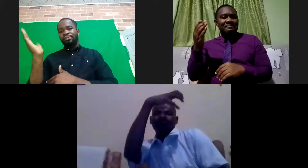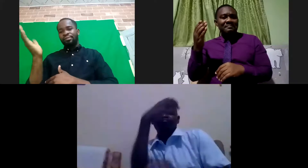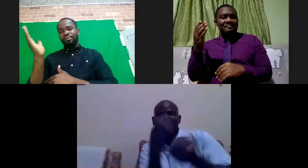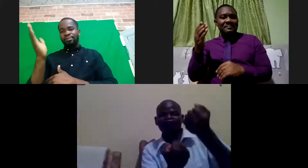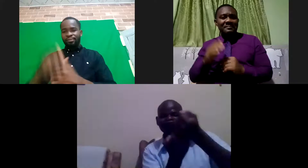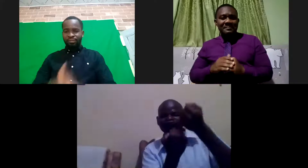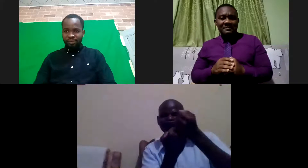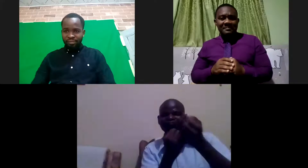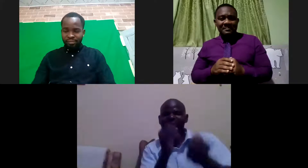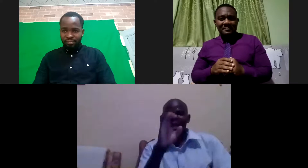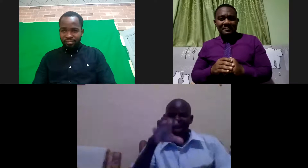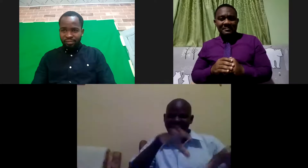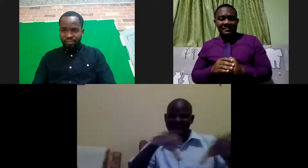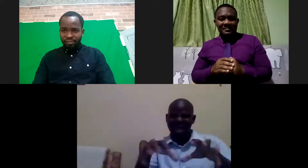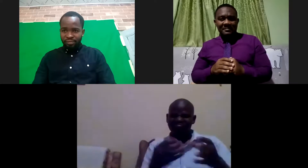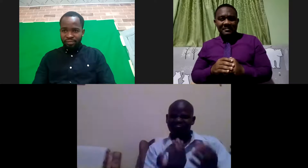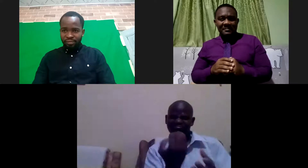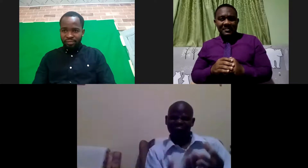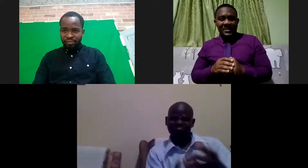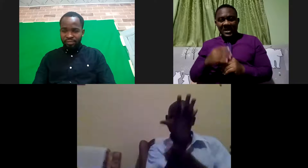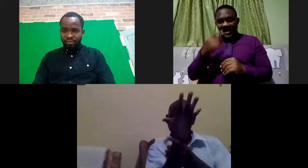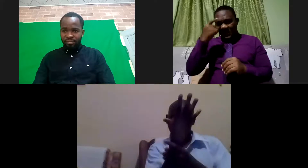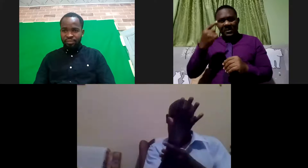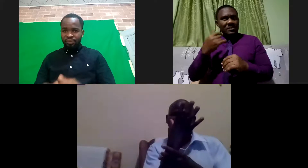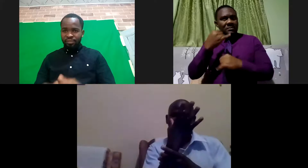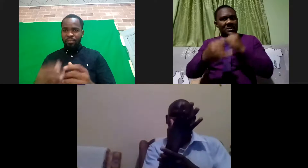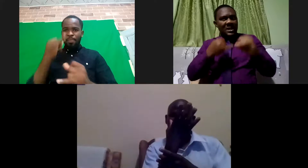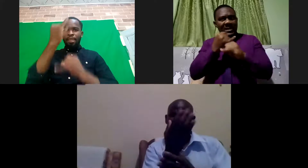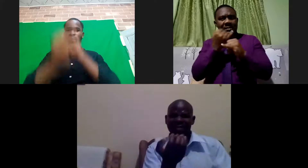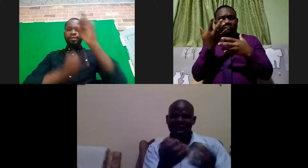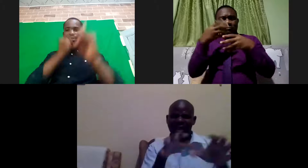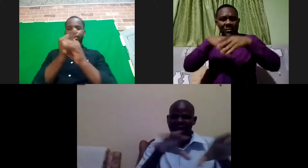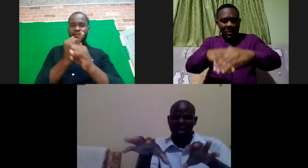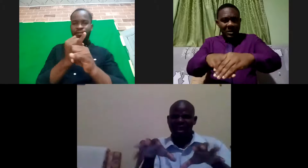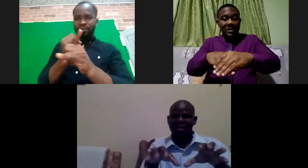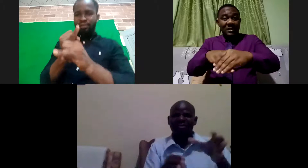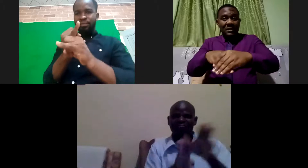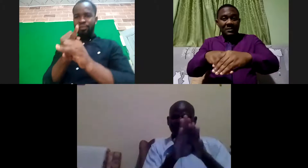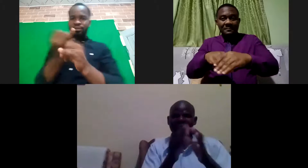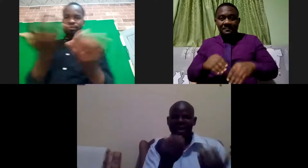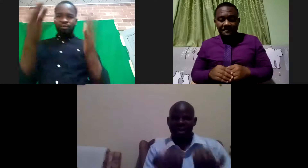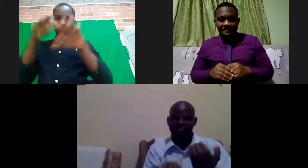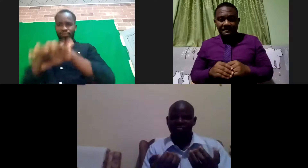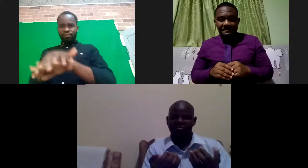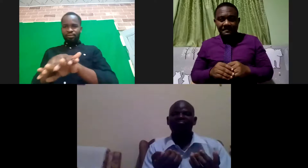today for International Inclusive, which is start from 23rd of November.